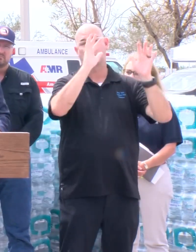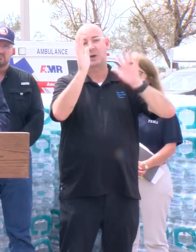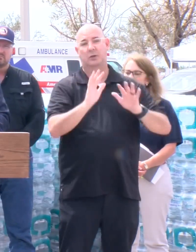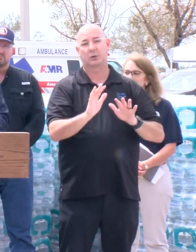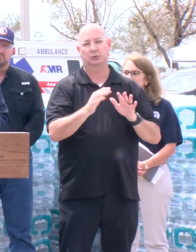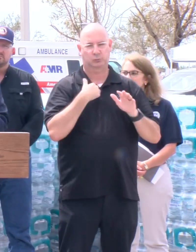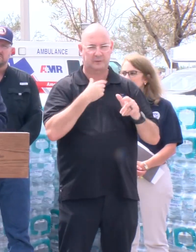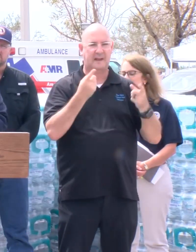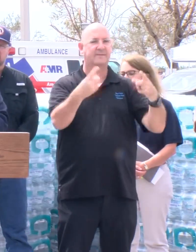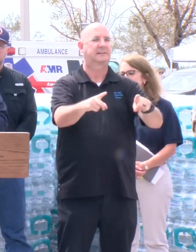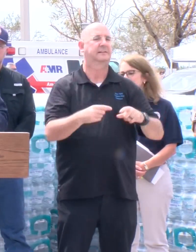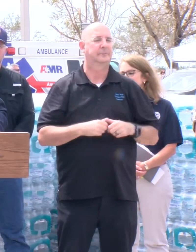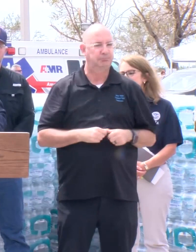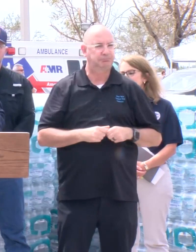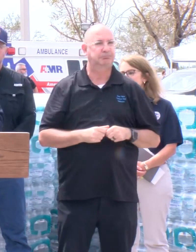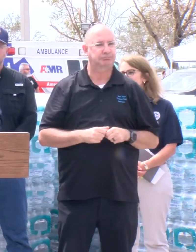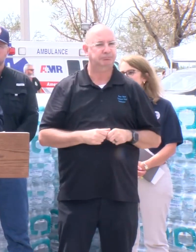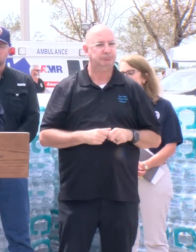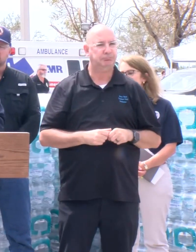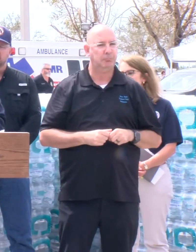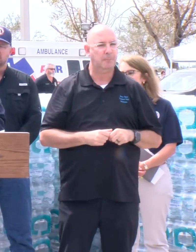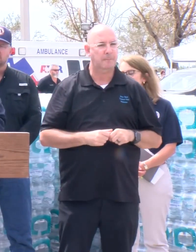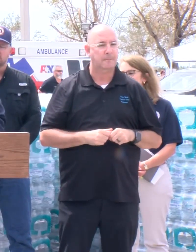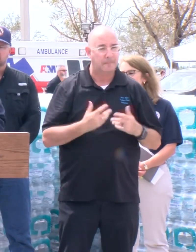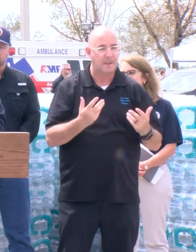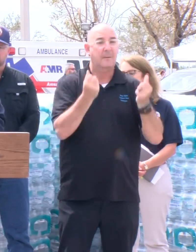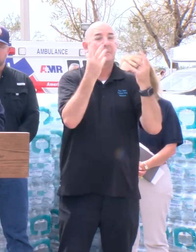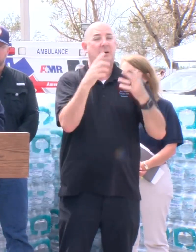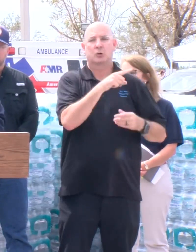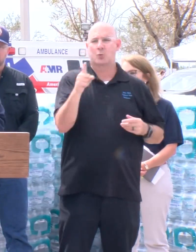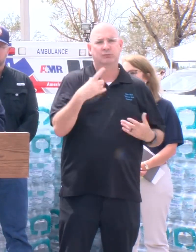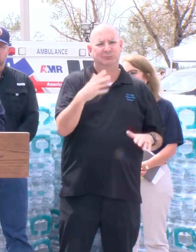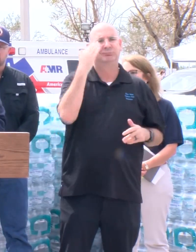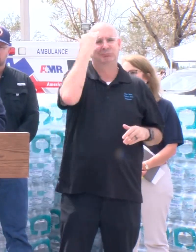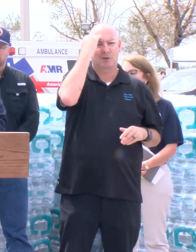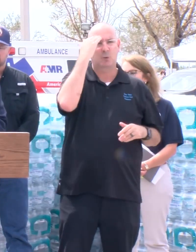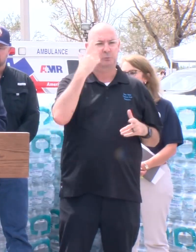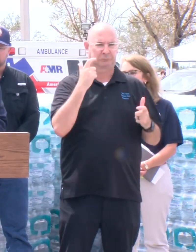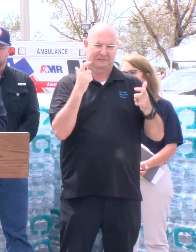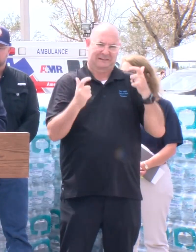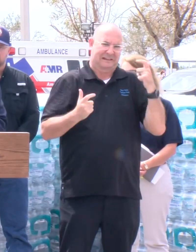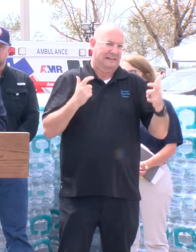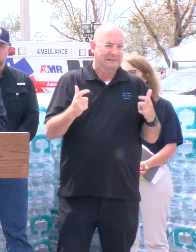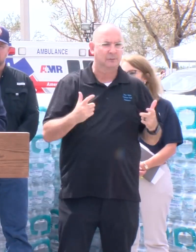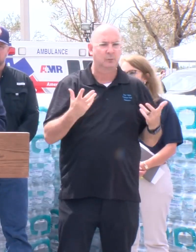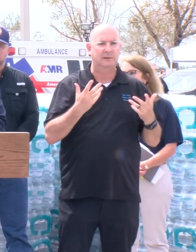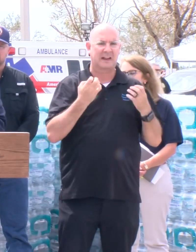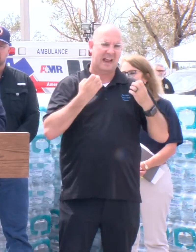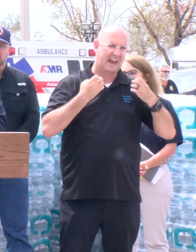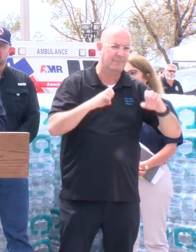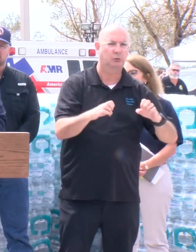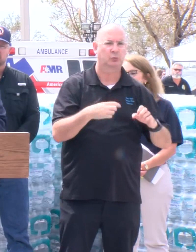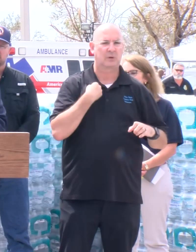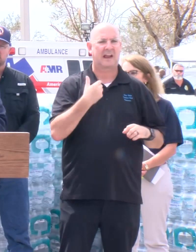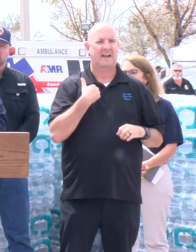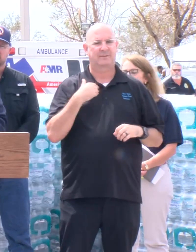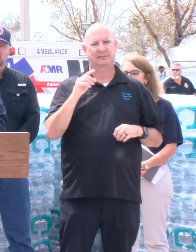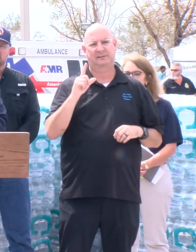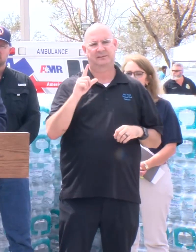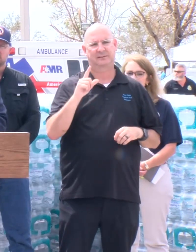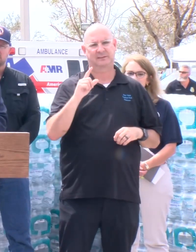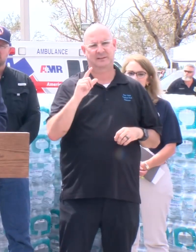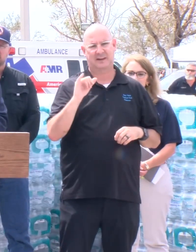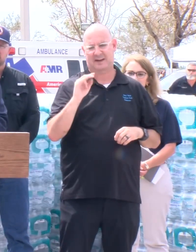that. As many of you know, there was a massive effort to have linemen staged to be able to restore